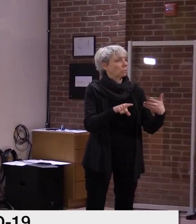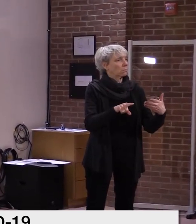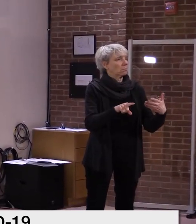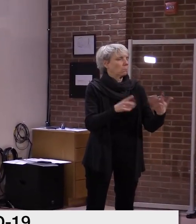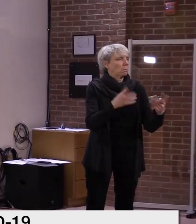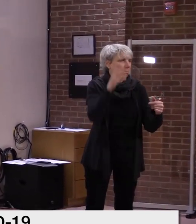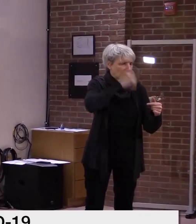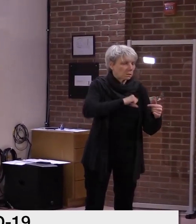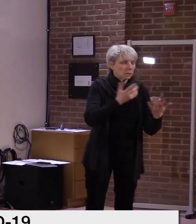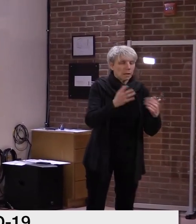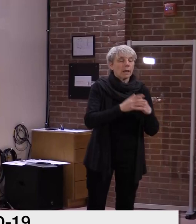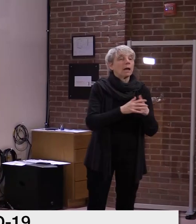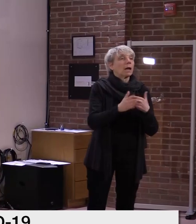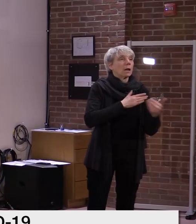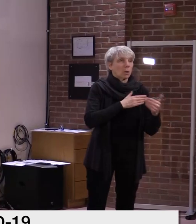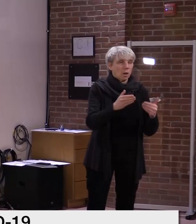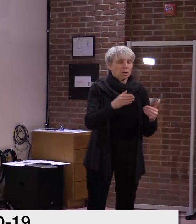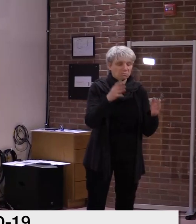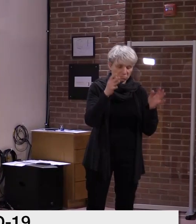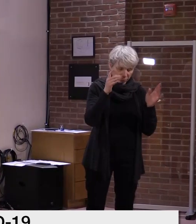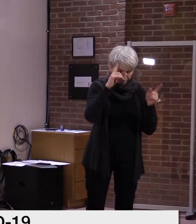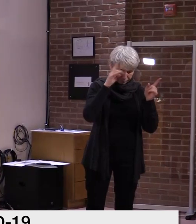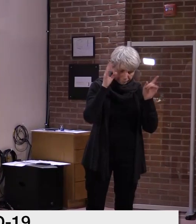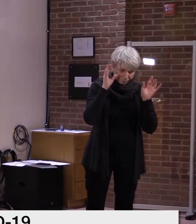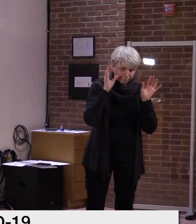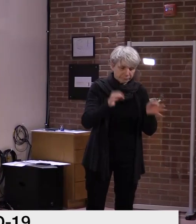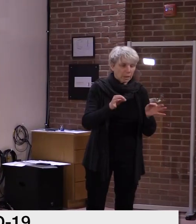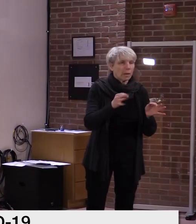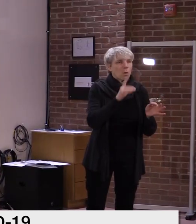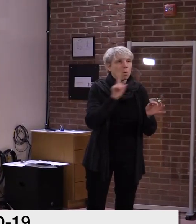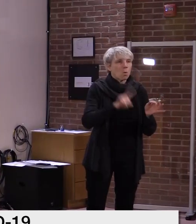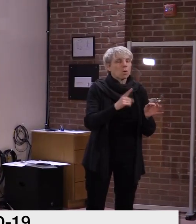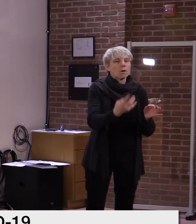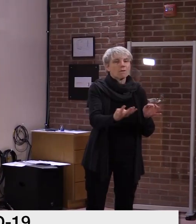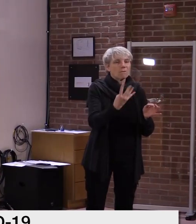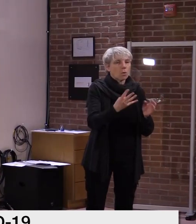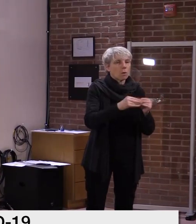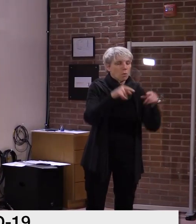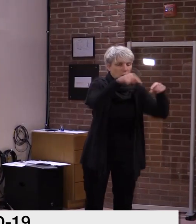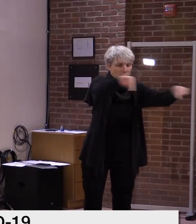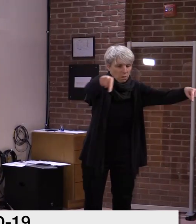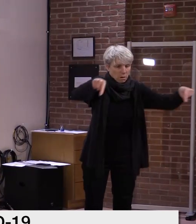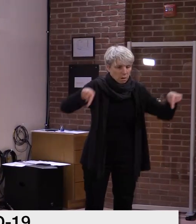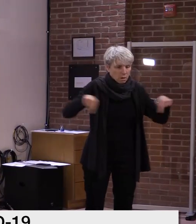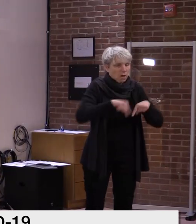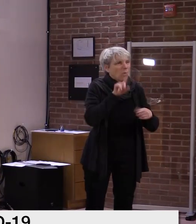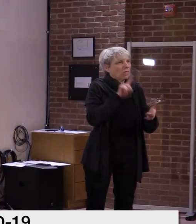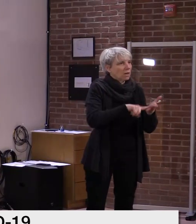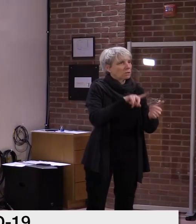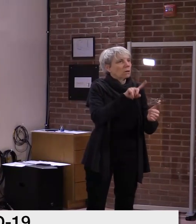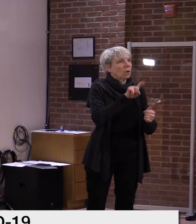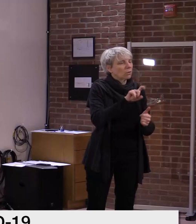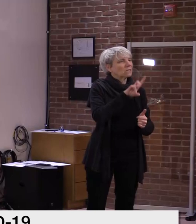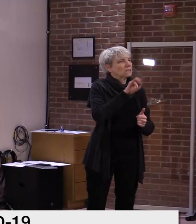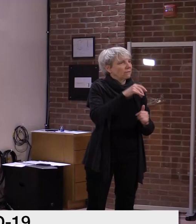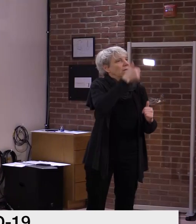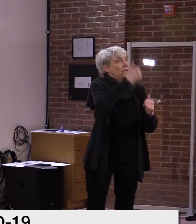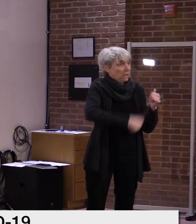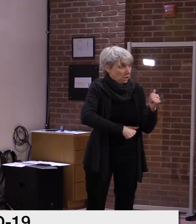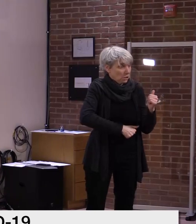order 4 extra flats of 1,170 each for a total